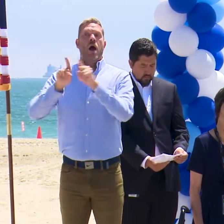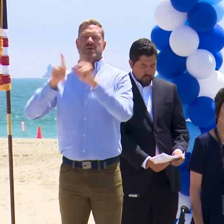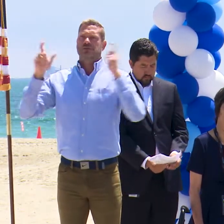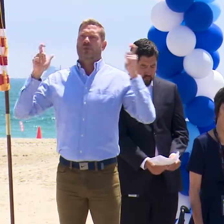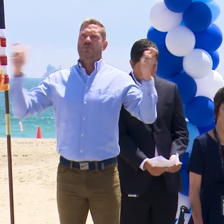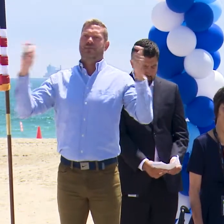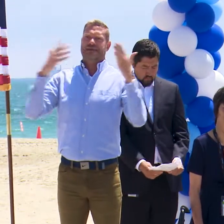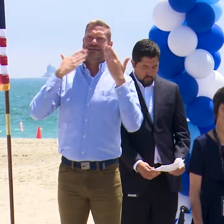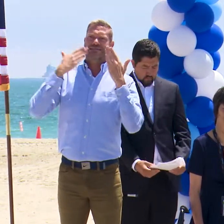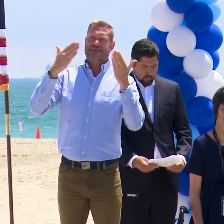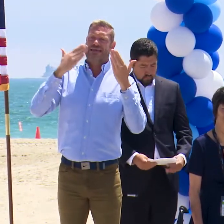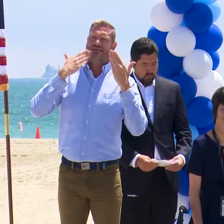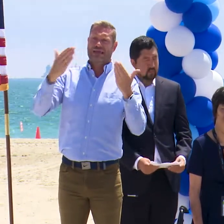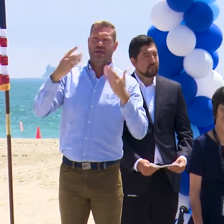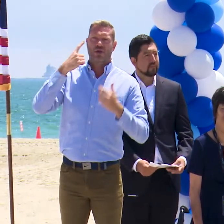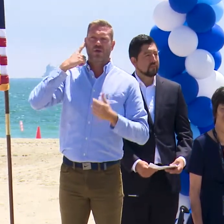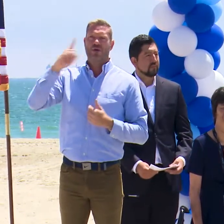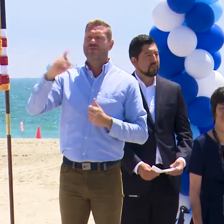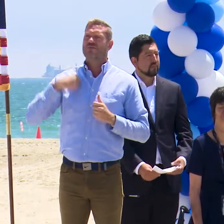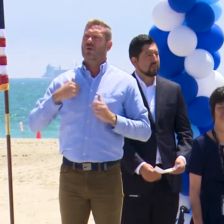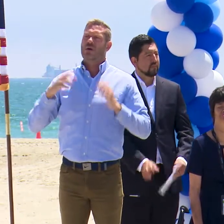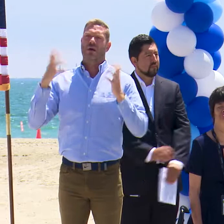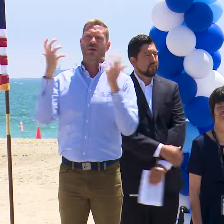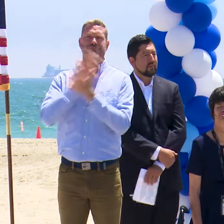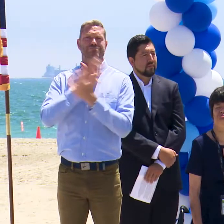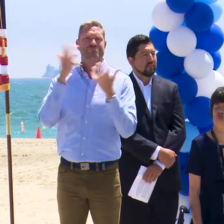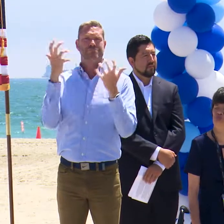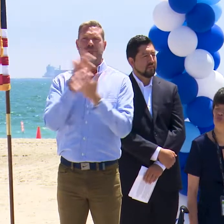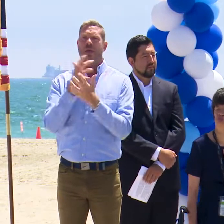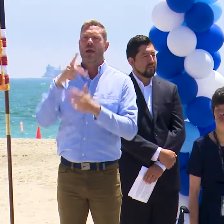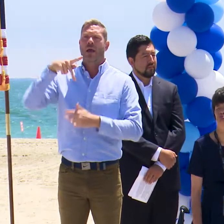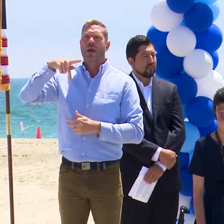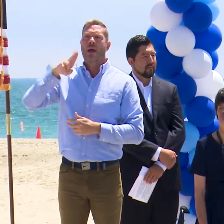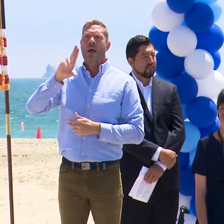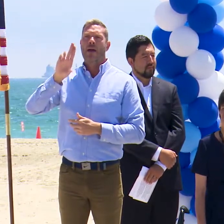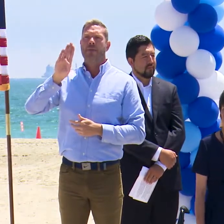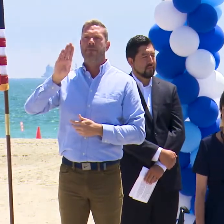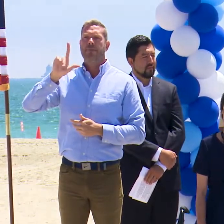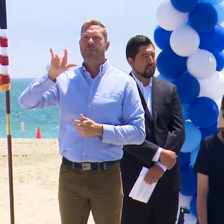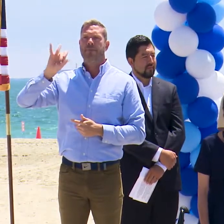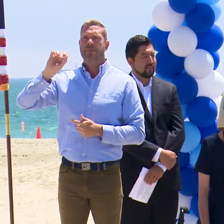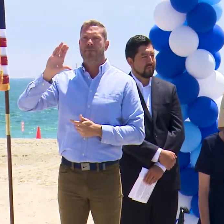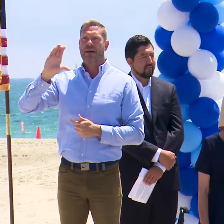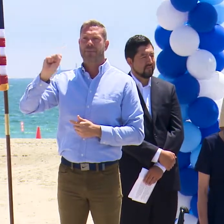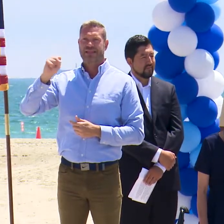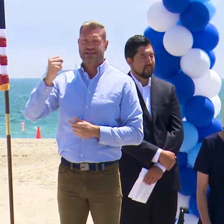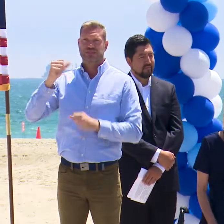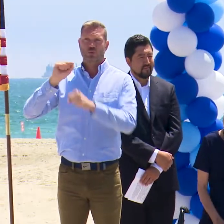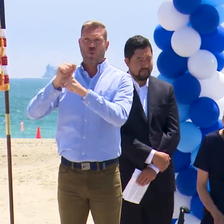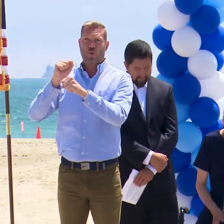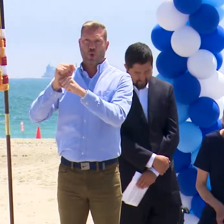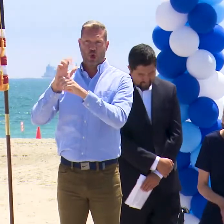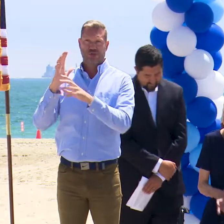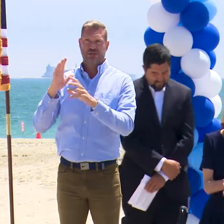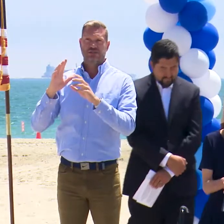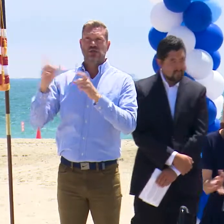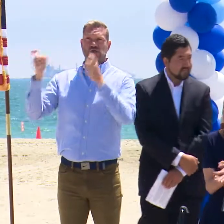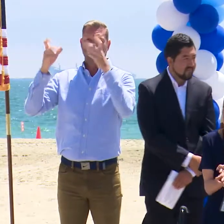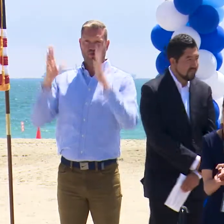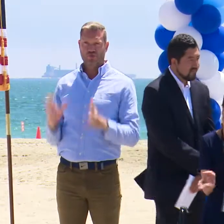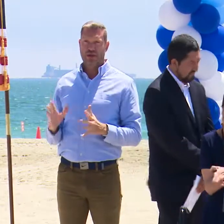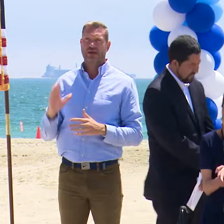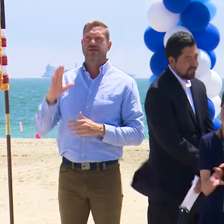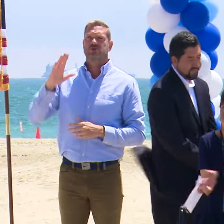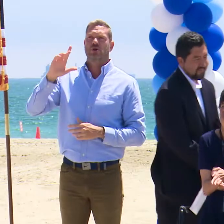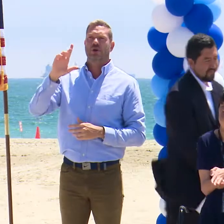to our amazing Public Works Director, Eric Lopez from Public Works. And if he would